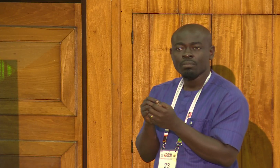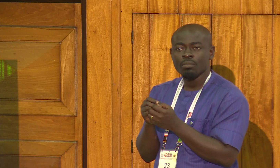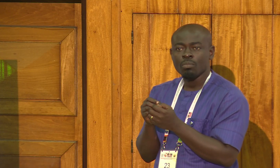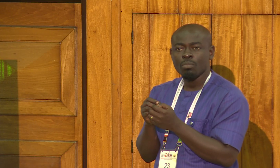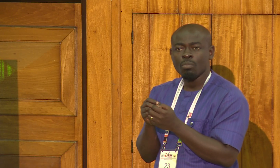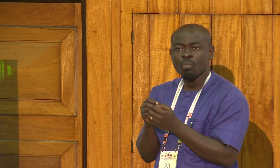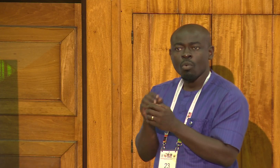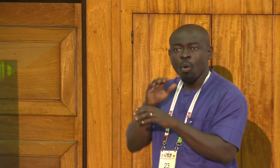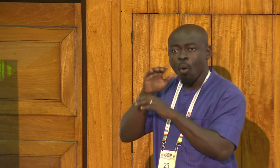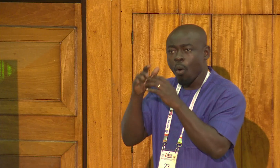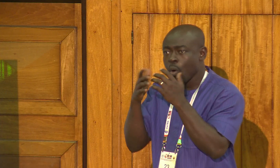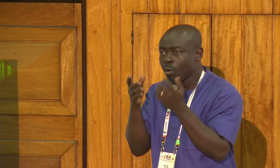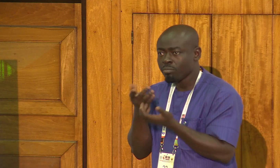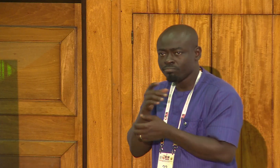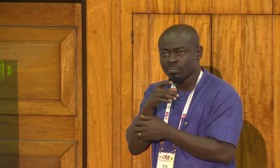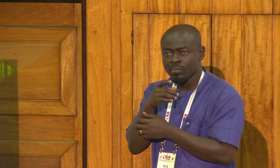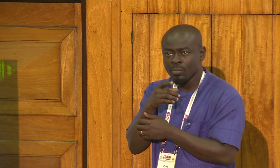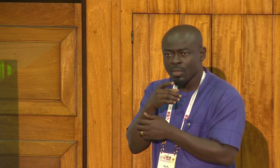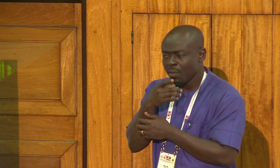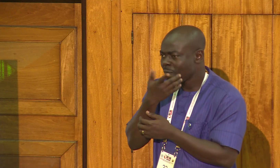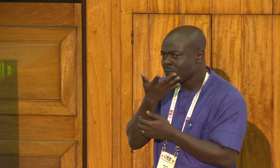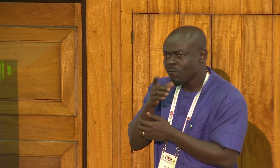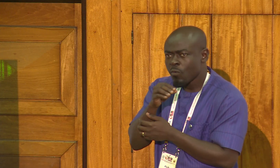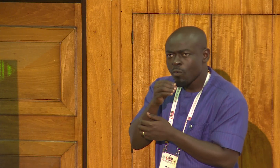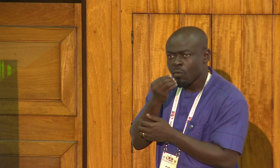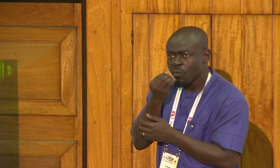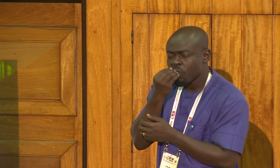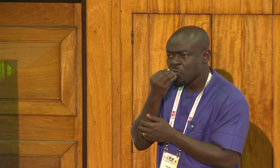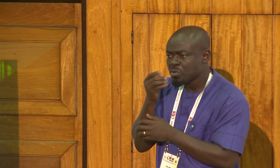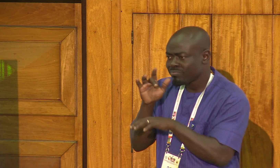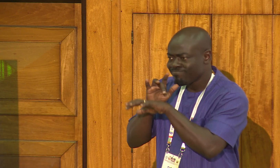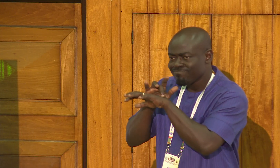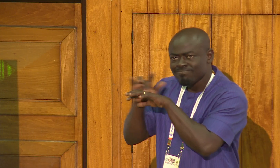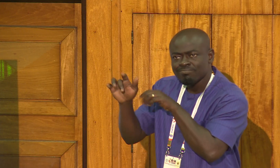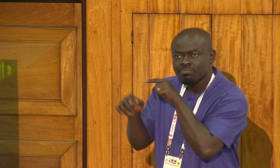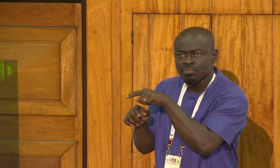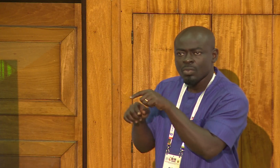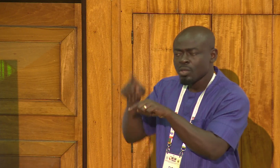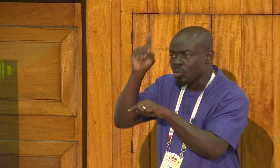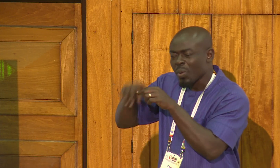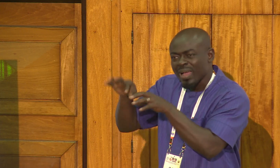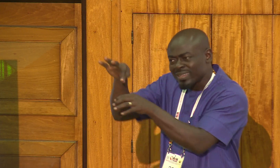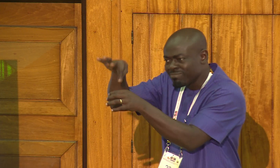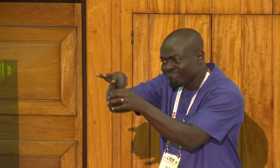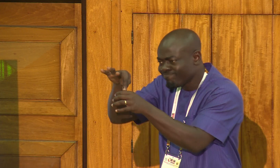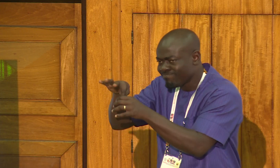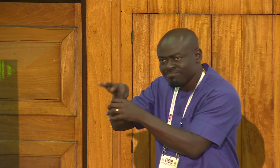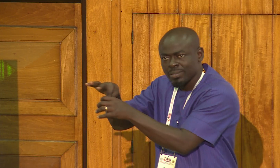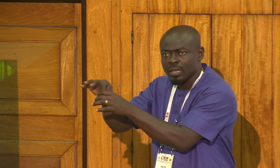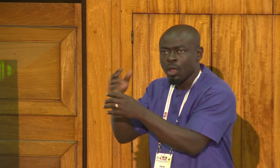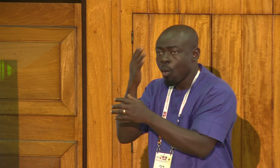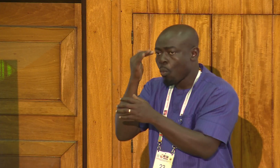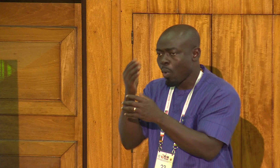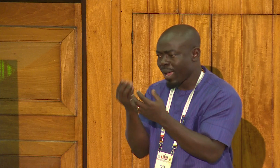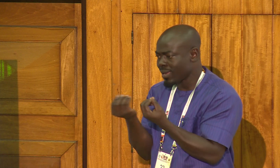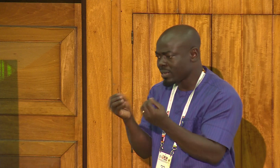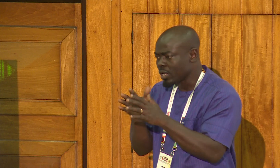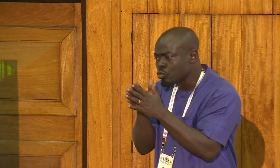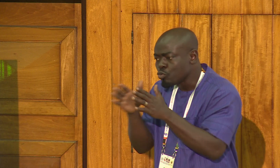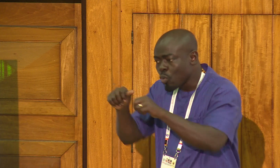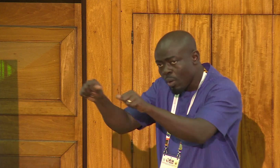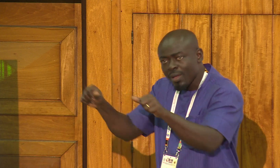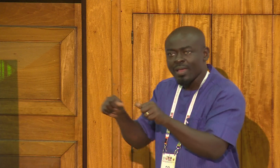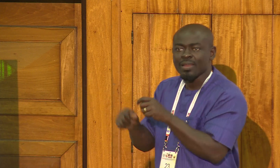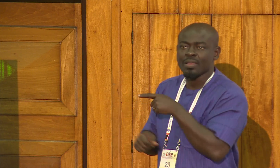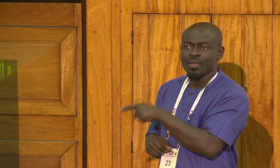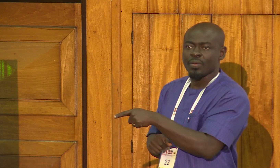call them food deserts when it comes to food. You're not able to plant or grow food because you don't have a lot of space.